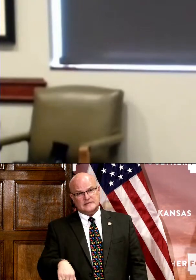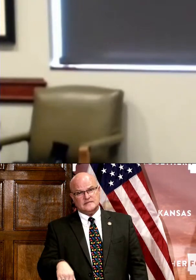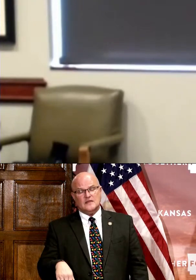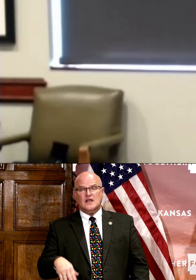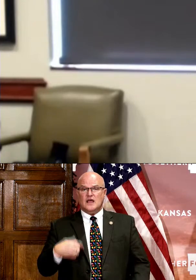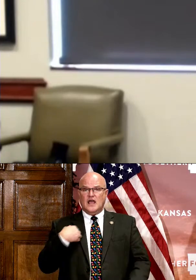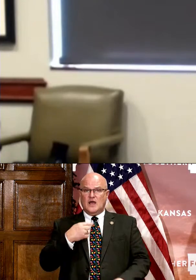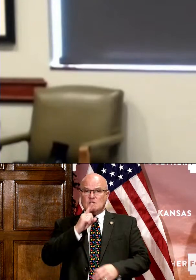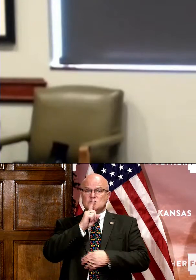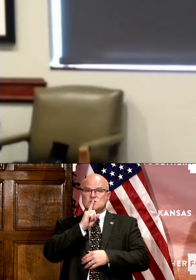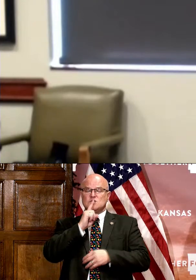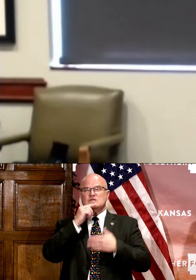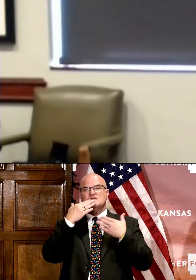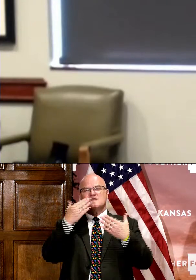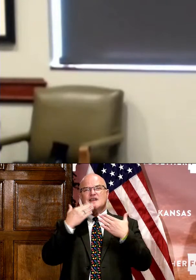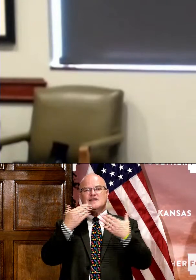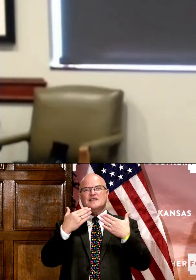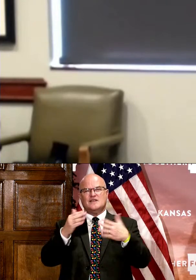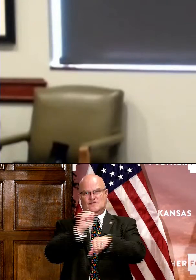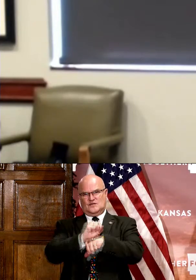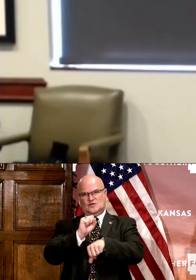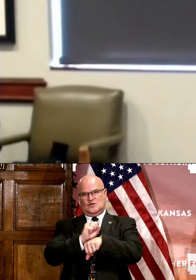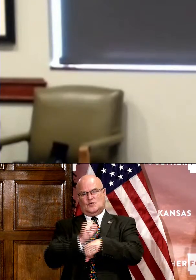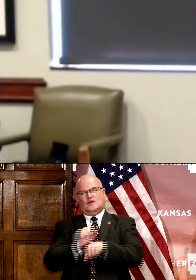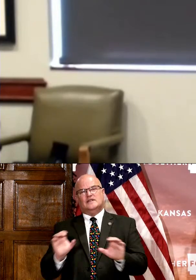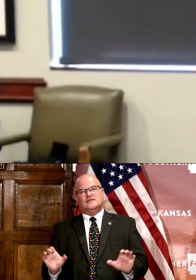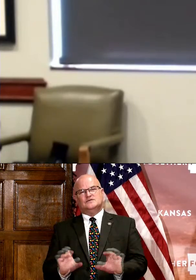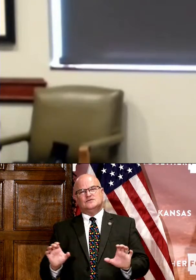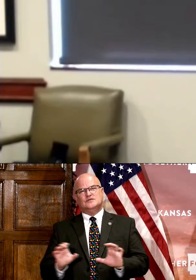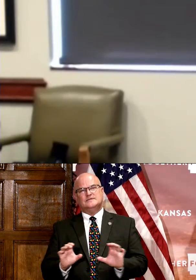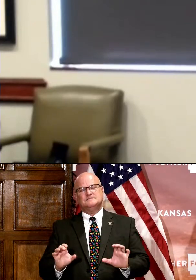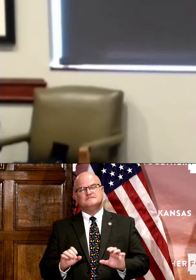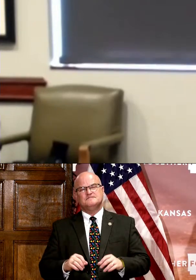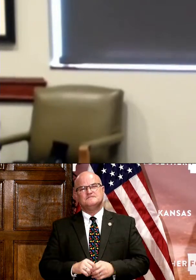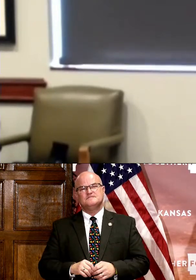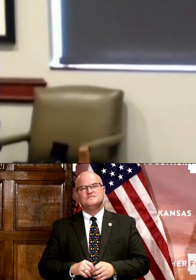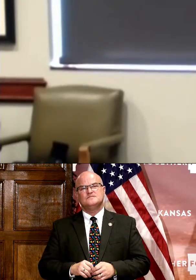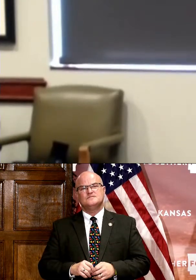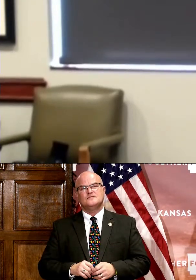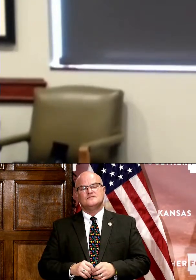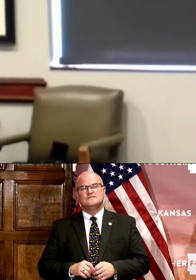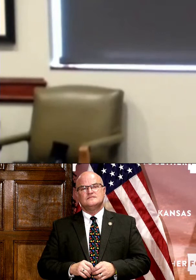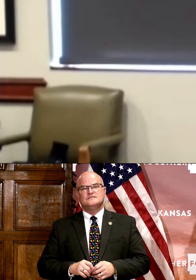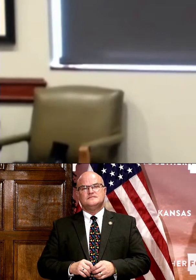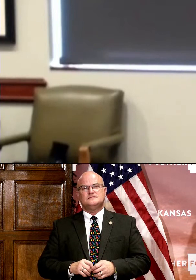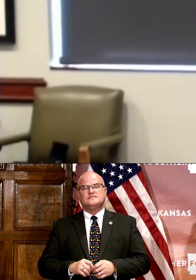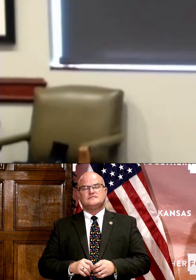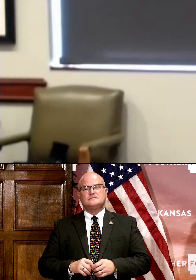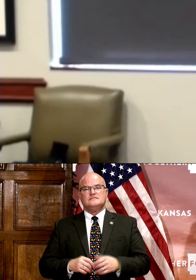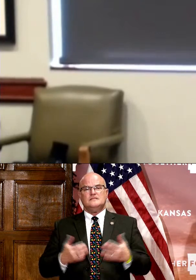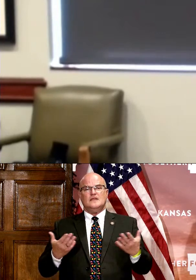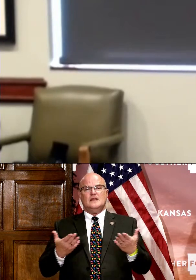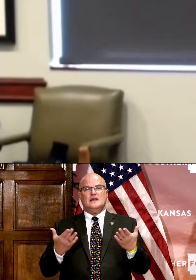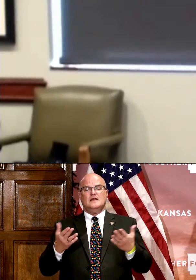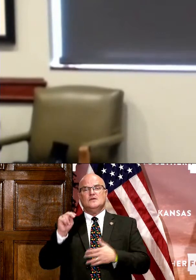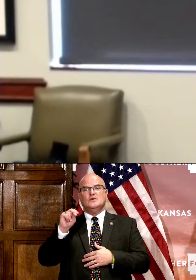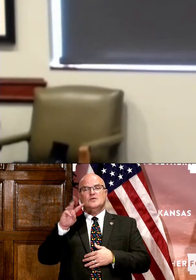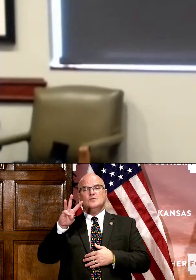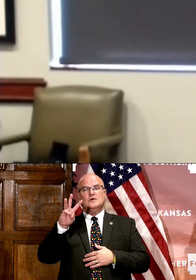we truly thank you for the work that's done. In terms of here in Northwest